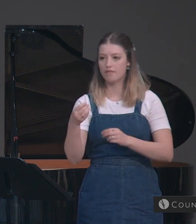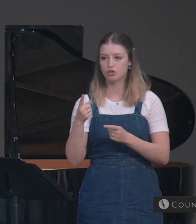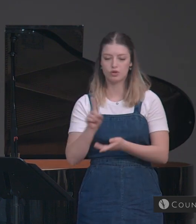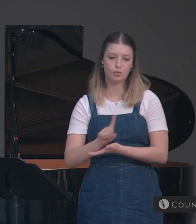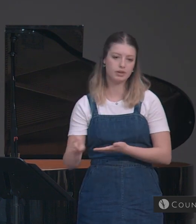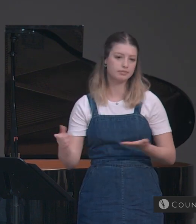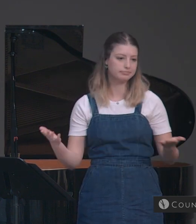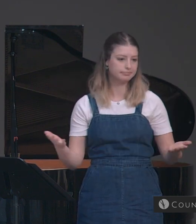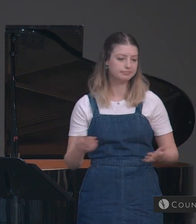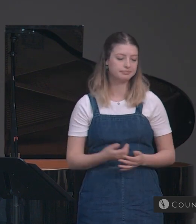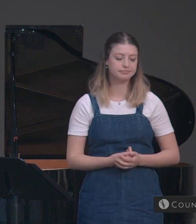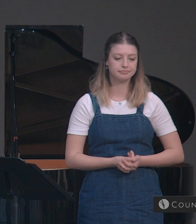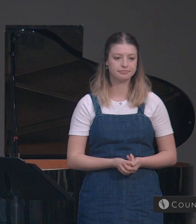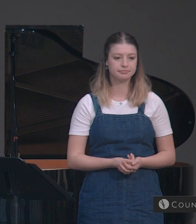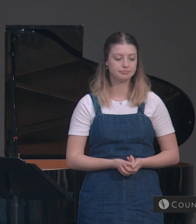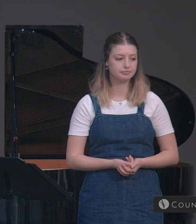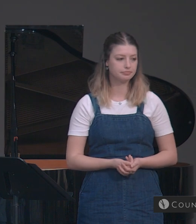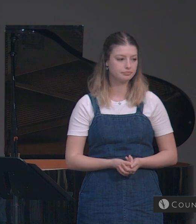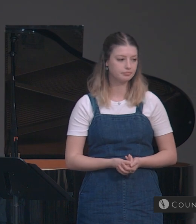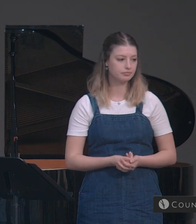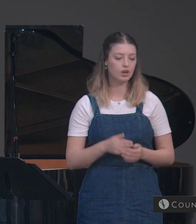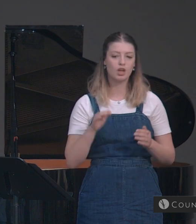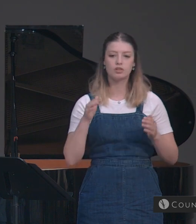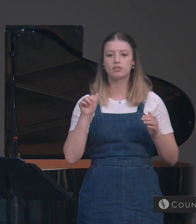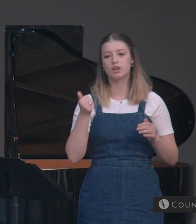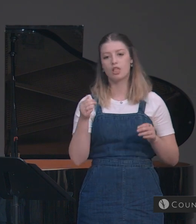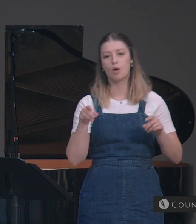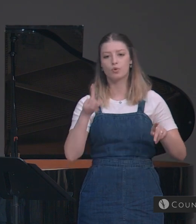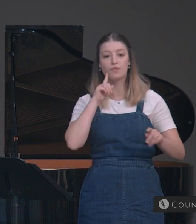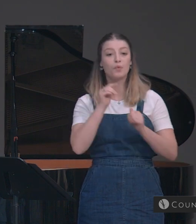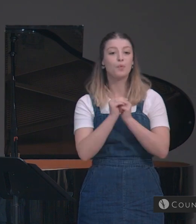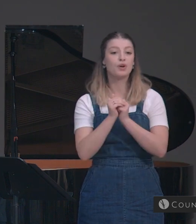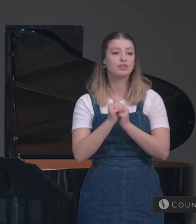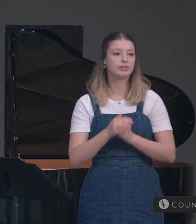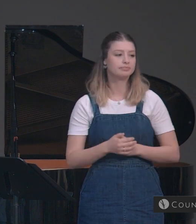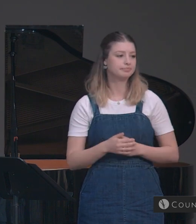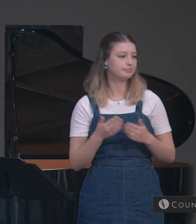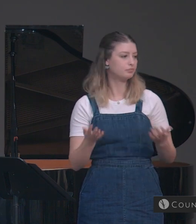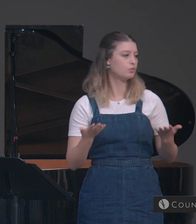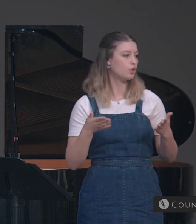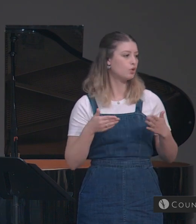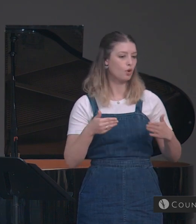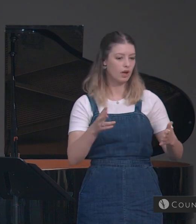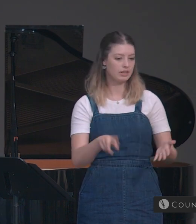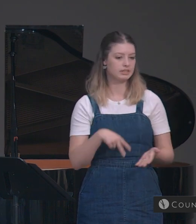Either one of those is great opportunity for worship. So go ahead now. You can go ahead and stand.